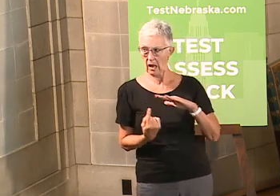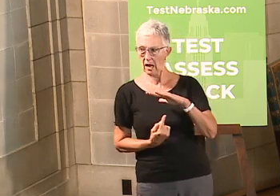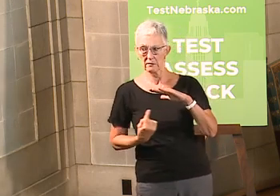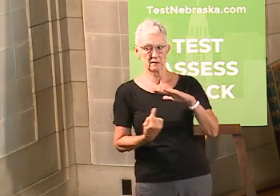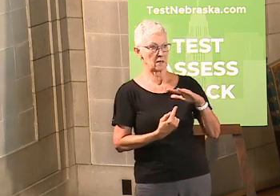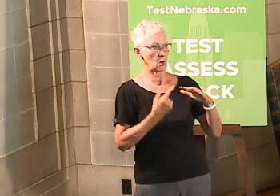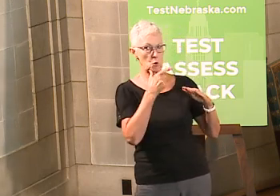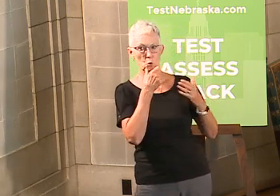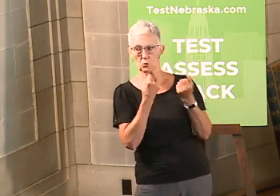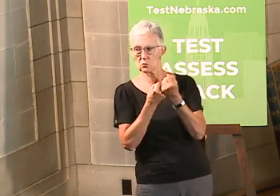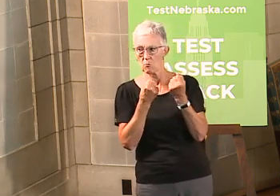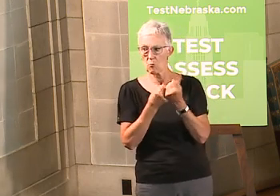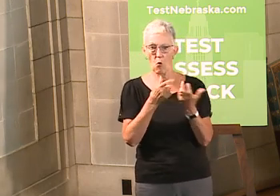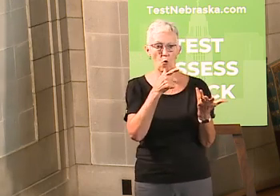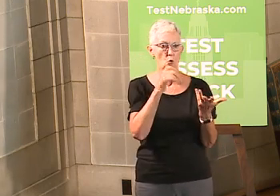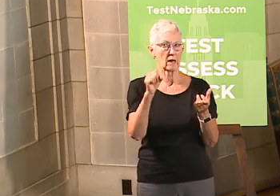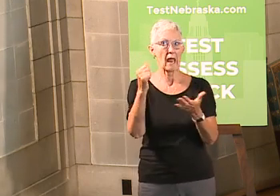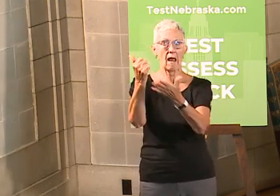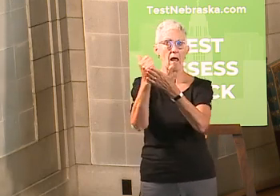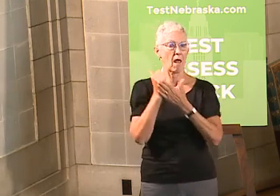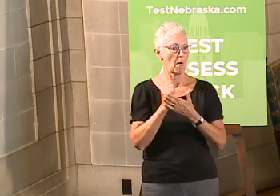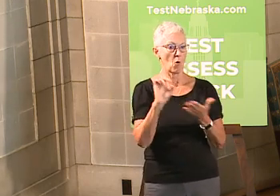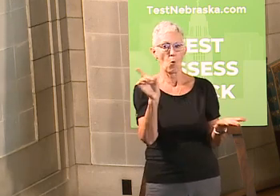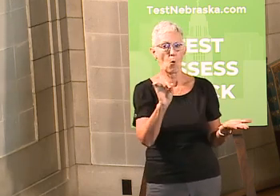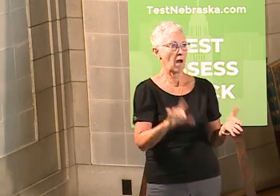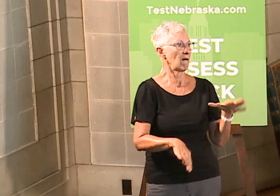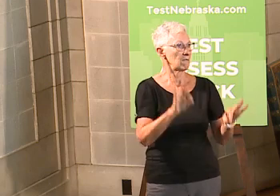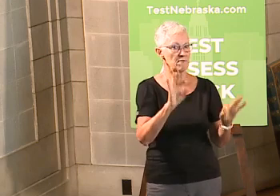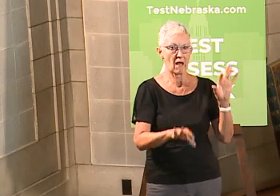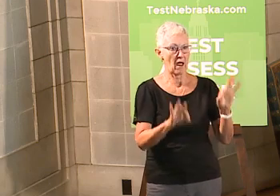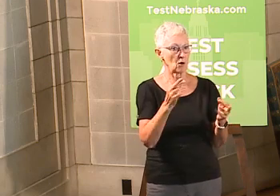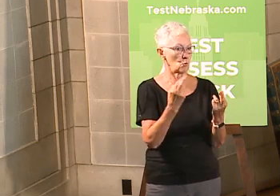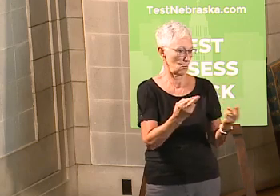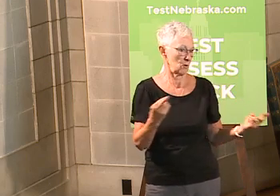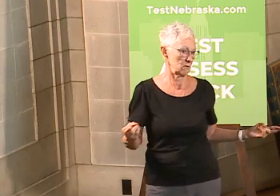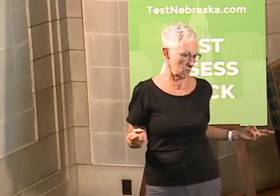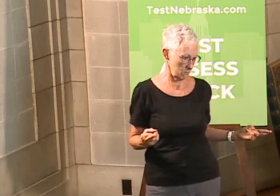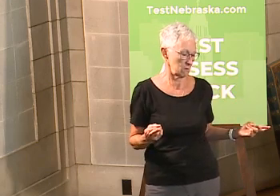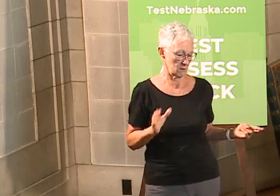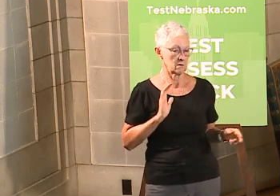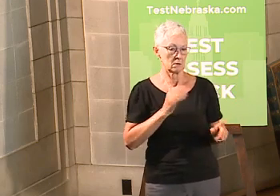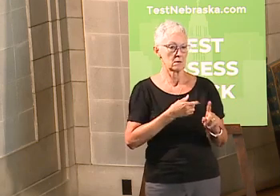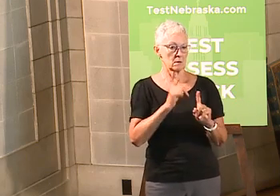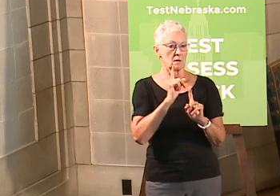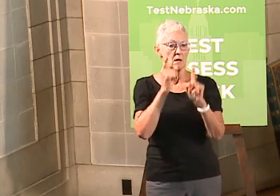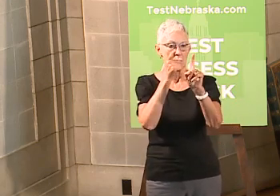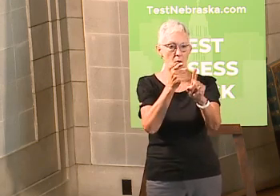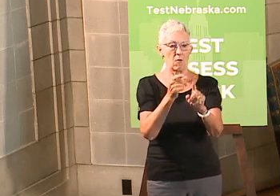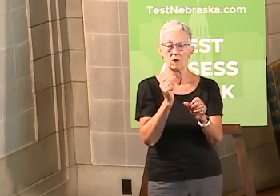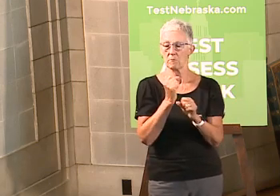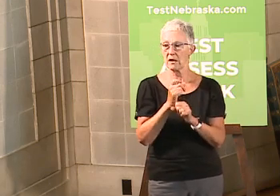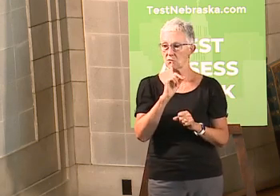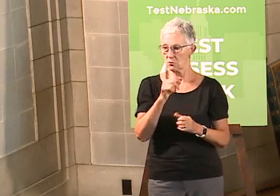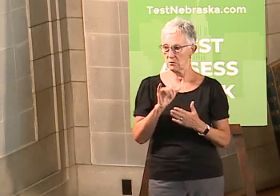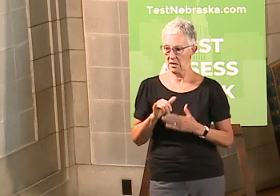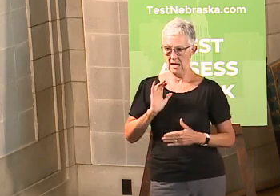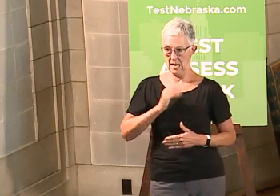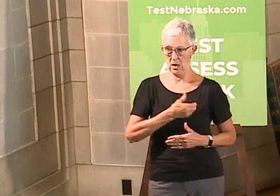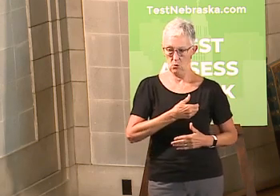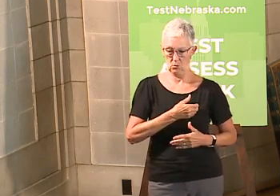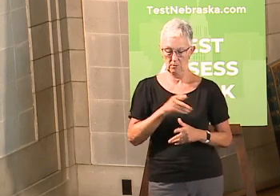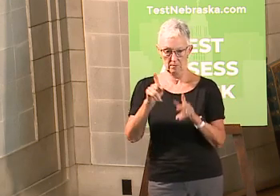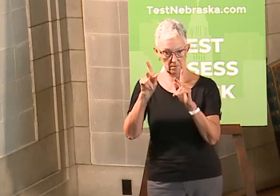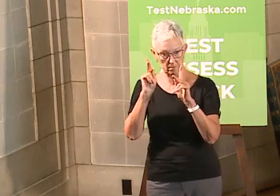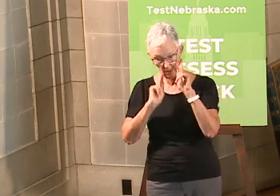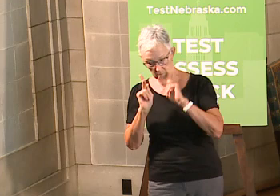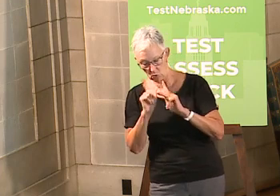Foundation and through the Hidden Heroes campaign chaired by Tom Hanks, our goal is to shine a bright light on our nation's military